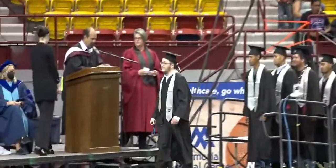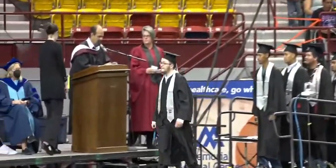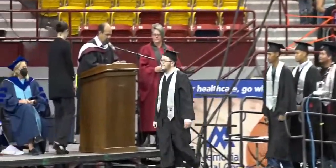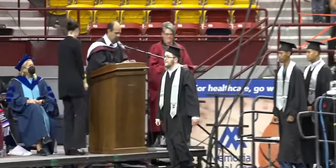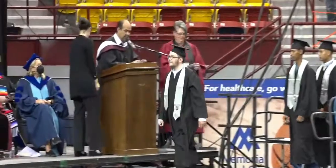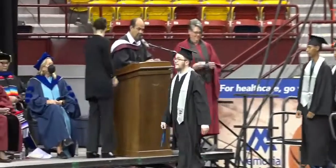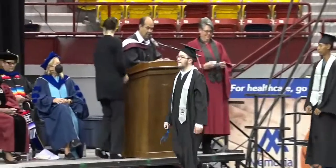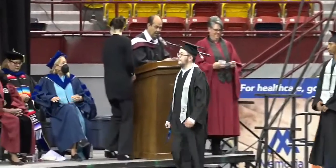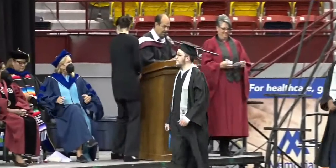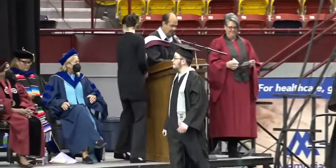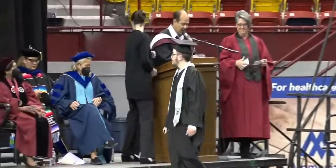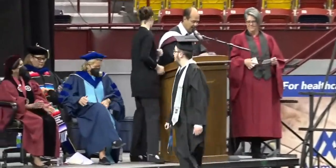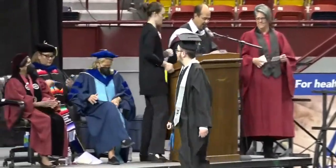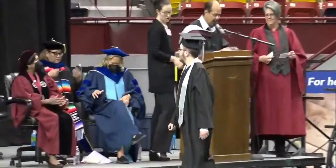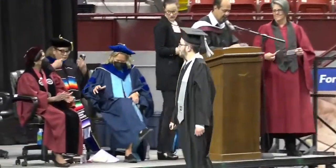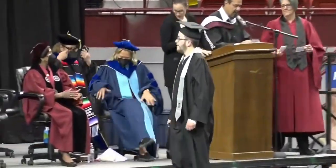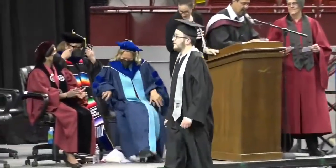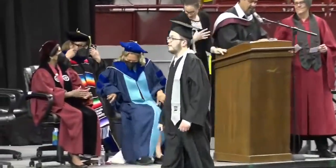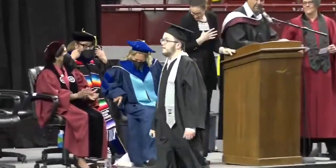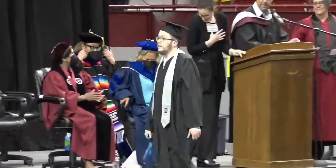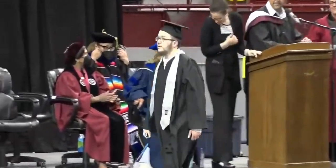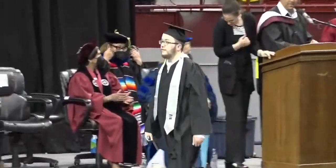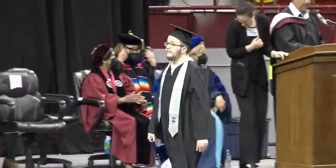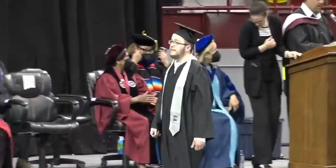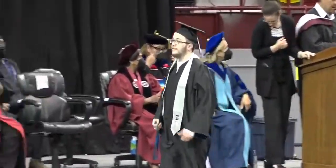Outerkirk, Associate of Applied Science,